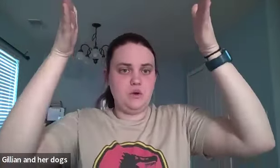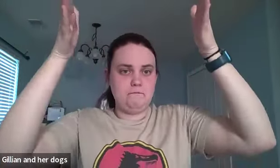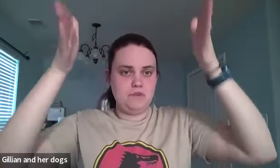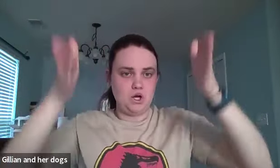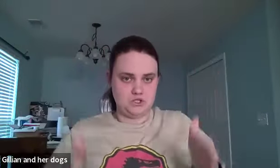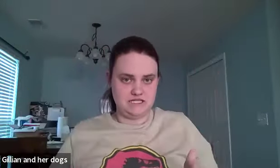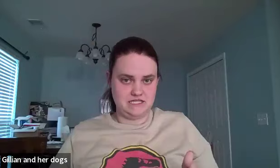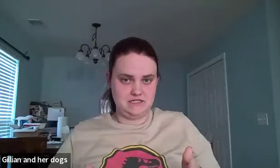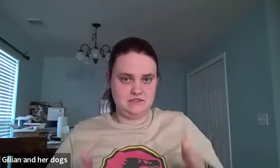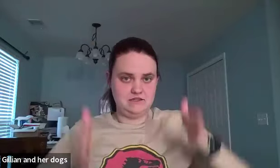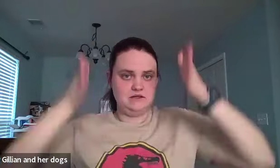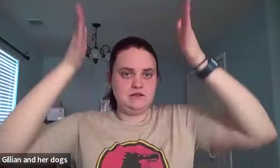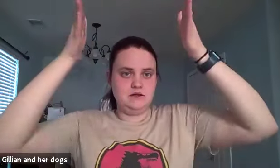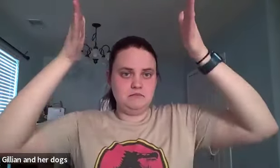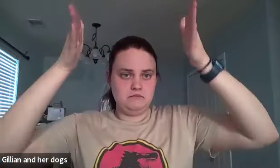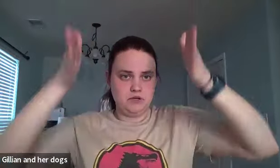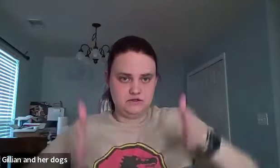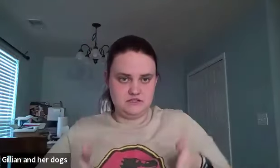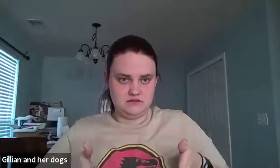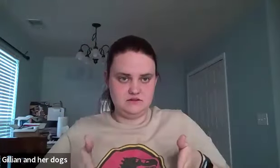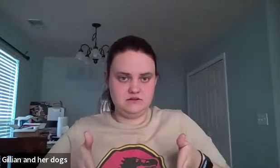go person, person,